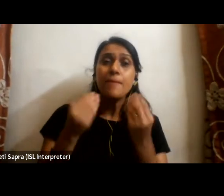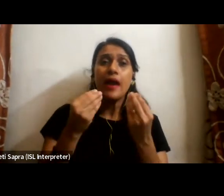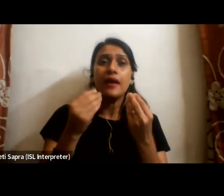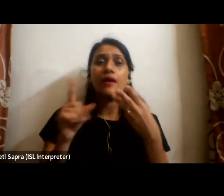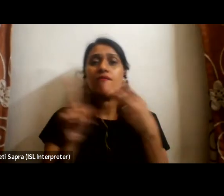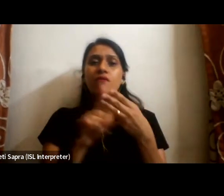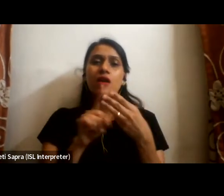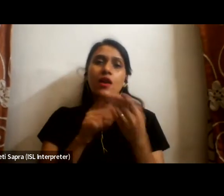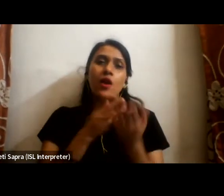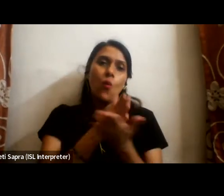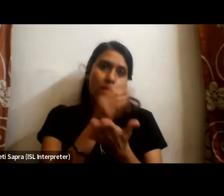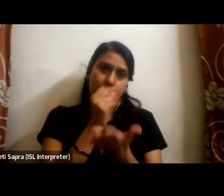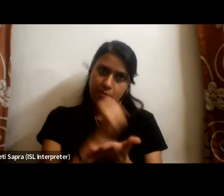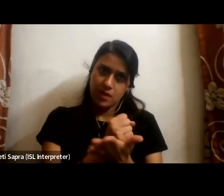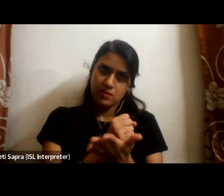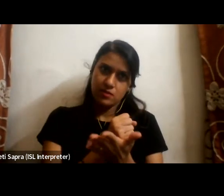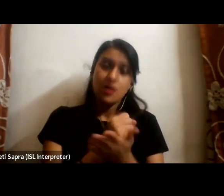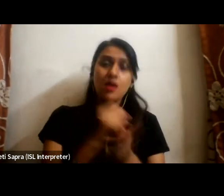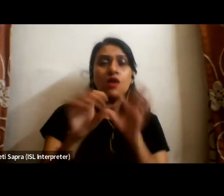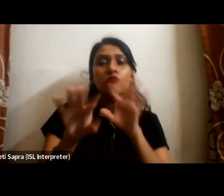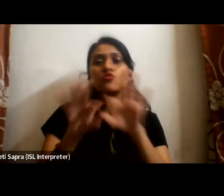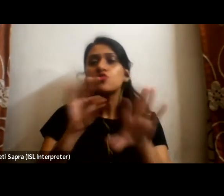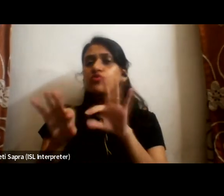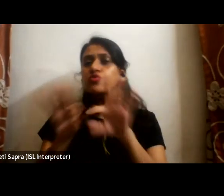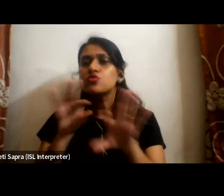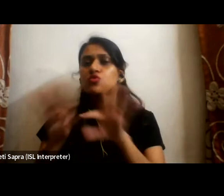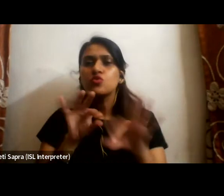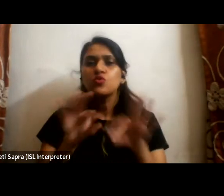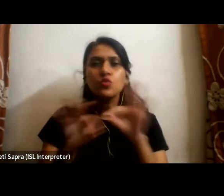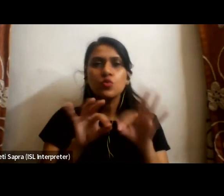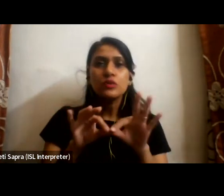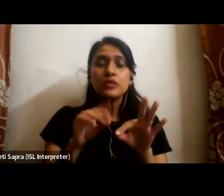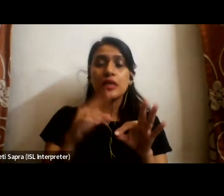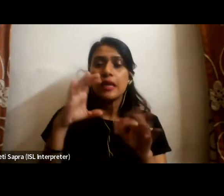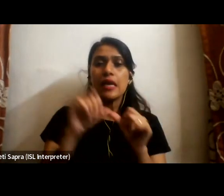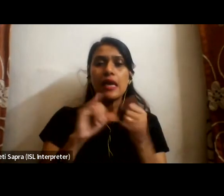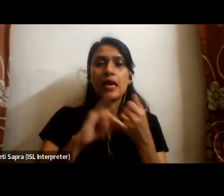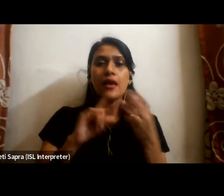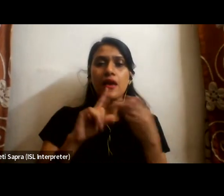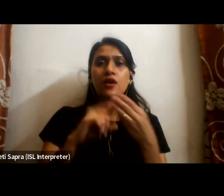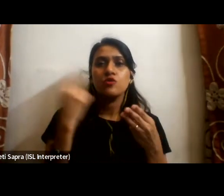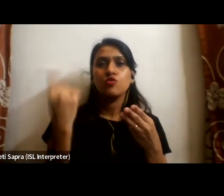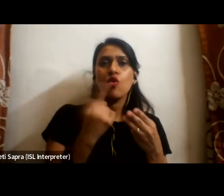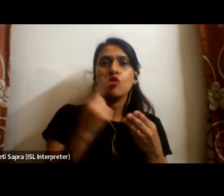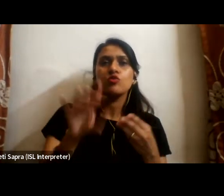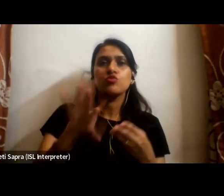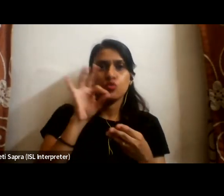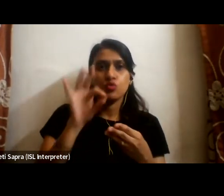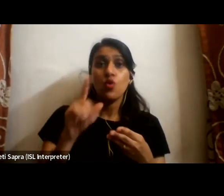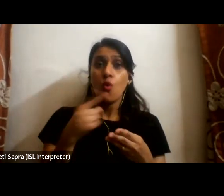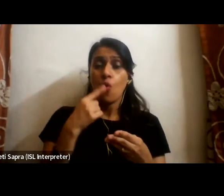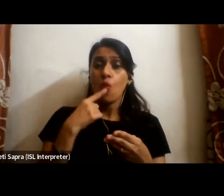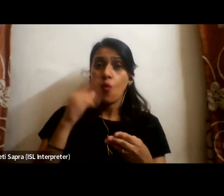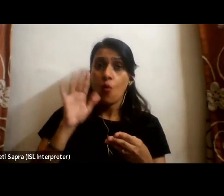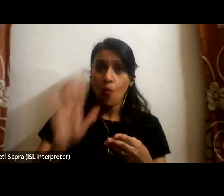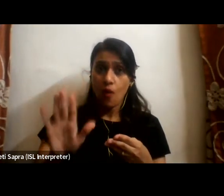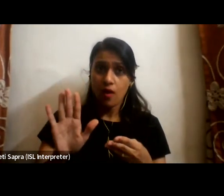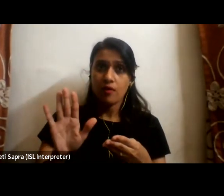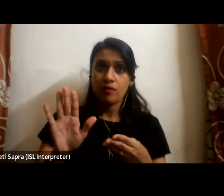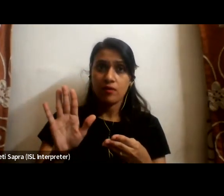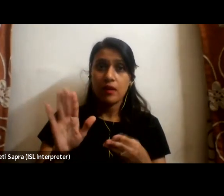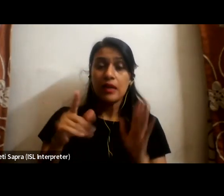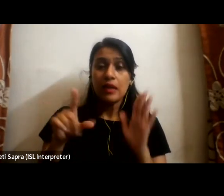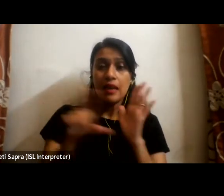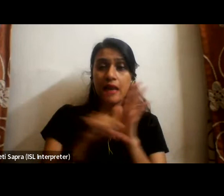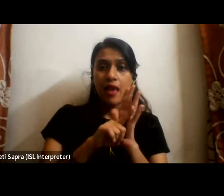the court identifies that it will take on only those cases which have some intense legal